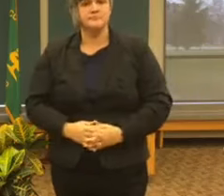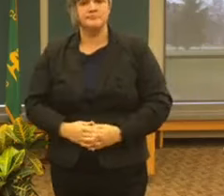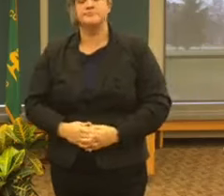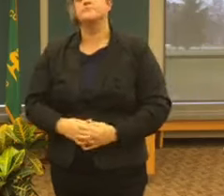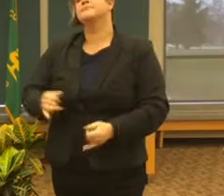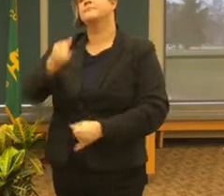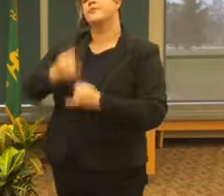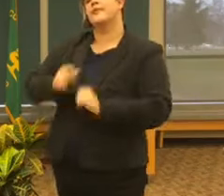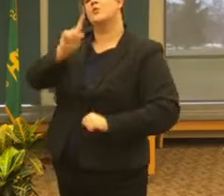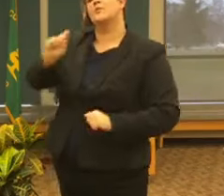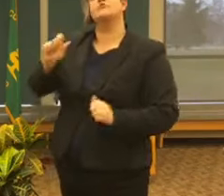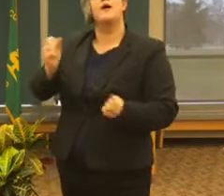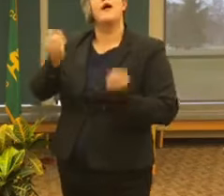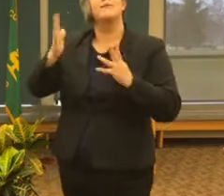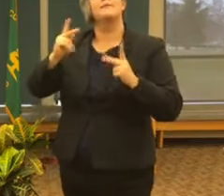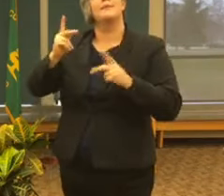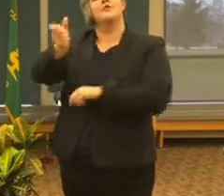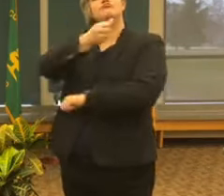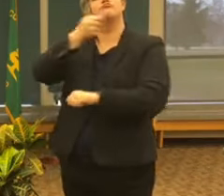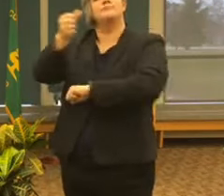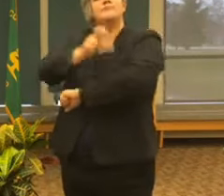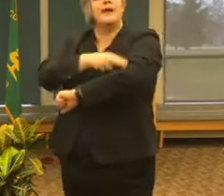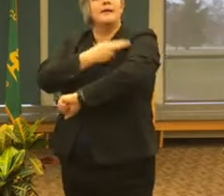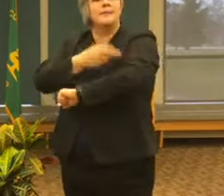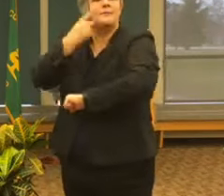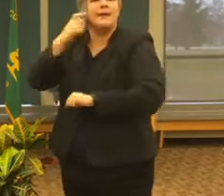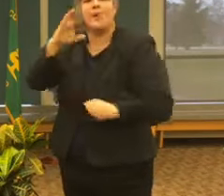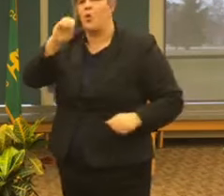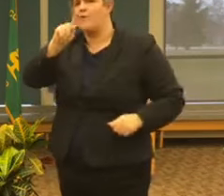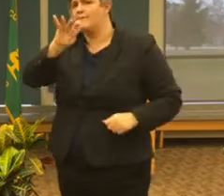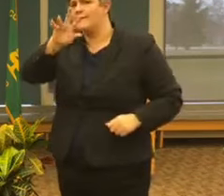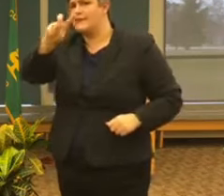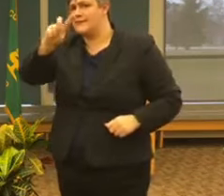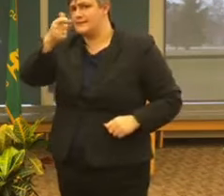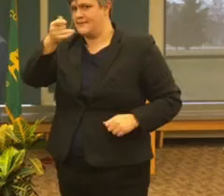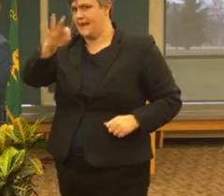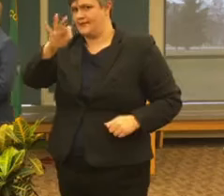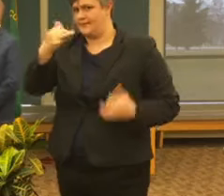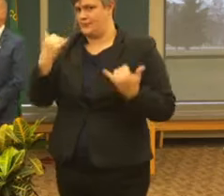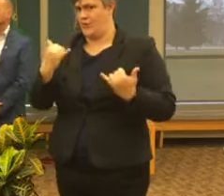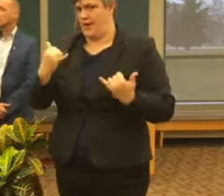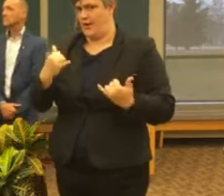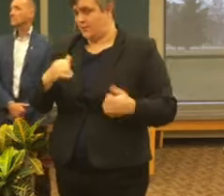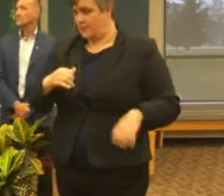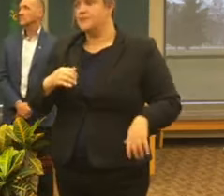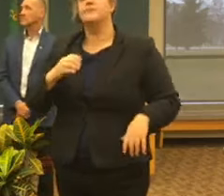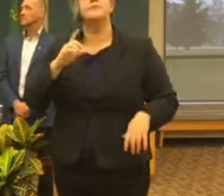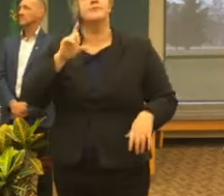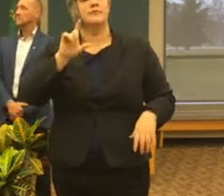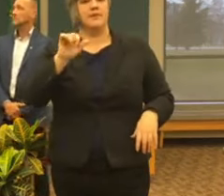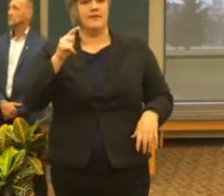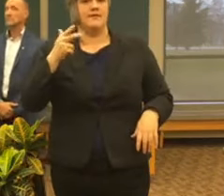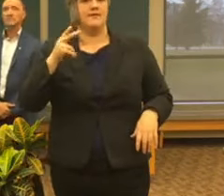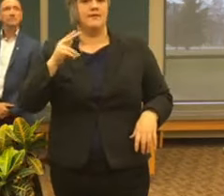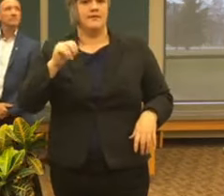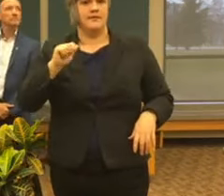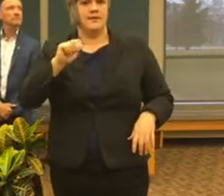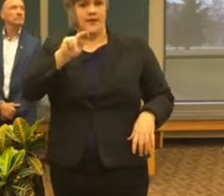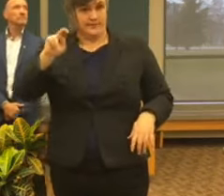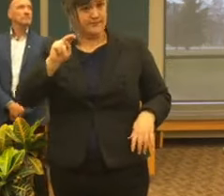Final question. How many people are hospitalized because of COVID-19? In Oakland County, we have 100